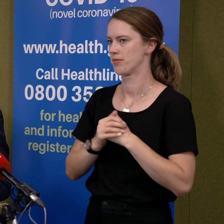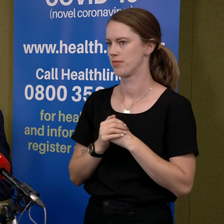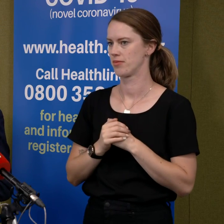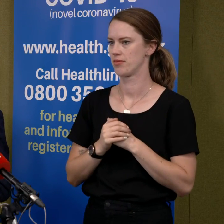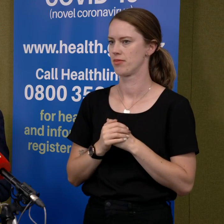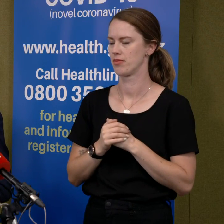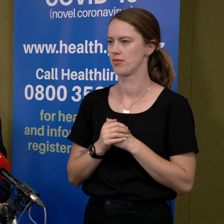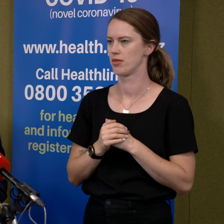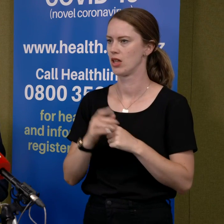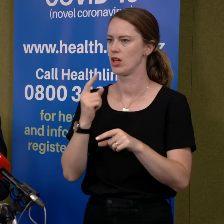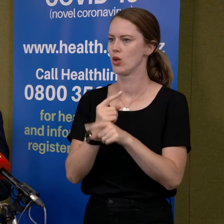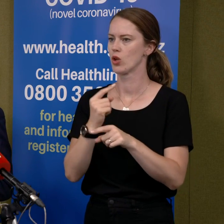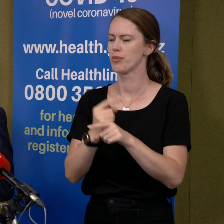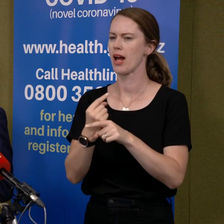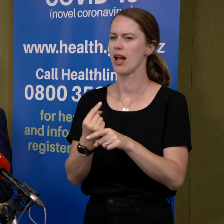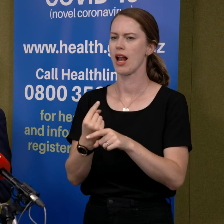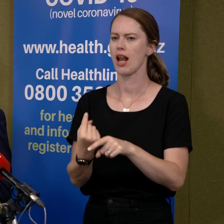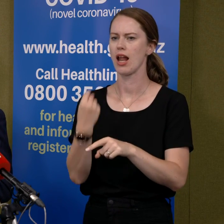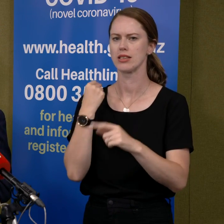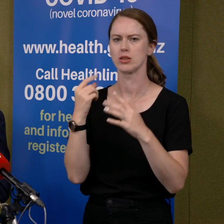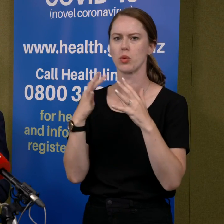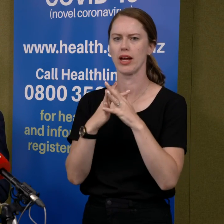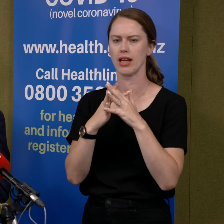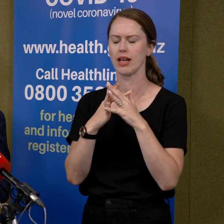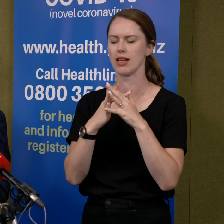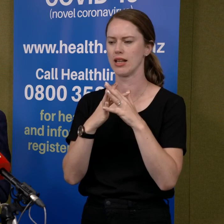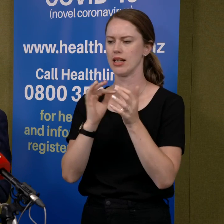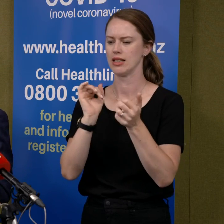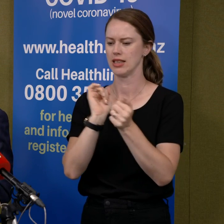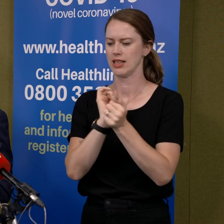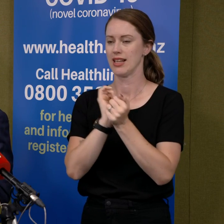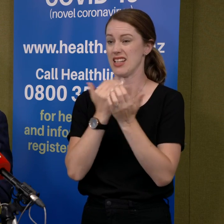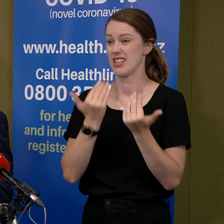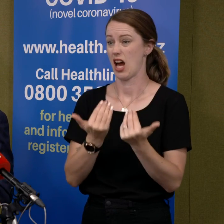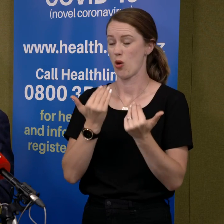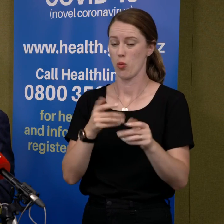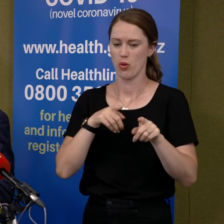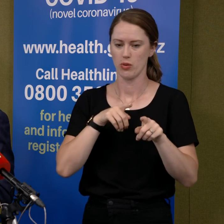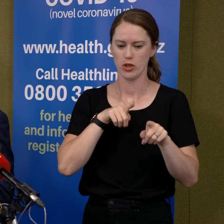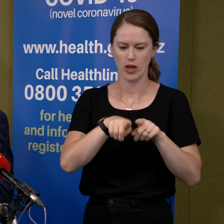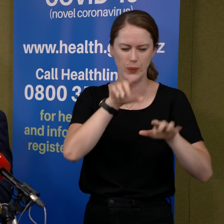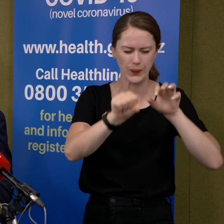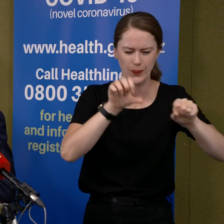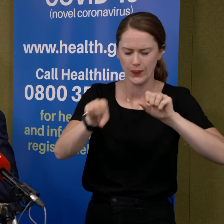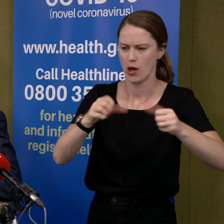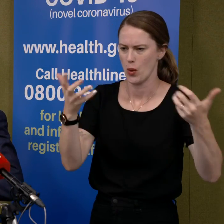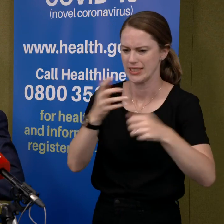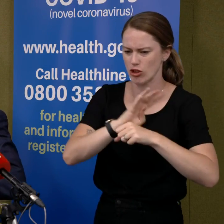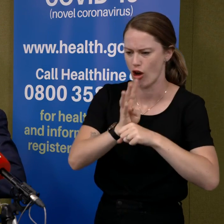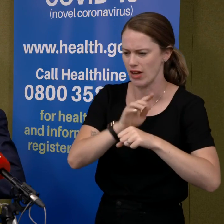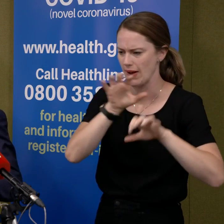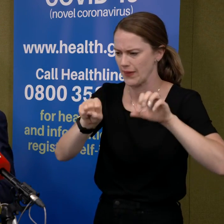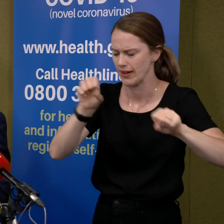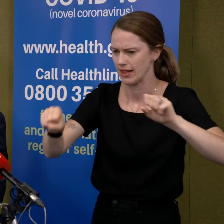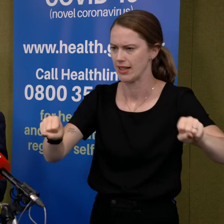though is, and I talked about this late last week and on Saturday, that we're at that point where we're actively case finding now, and in fact we would